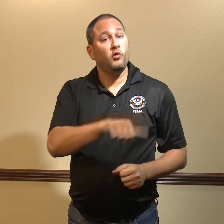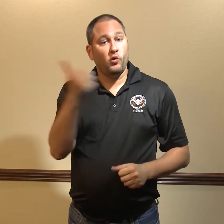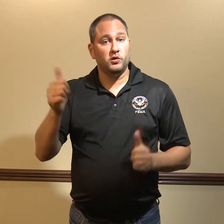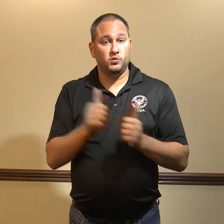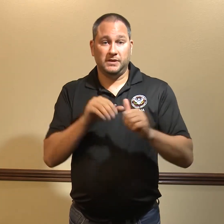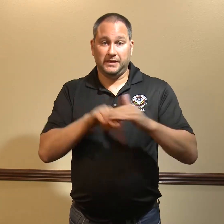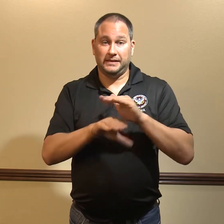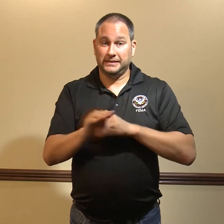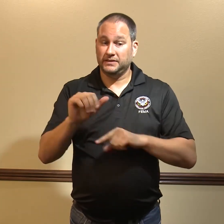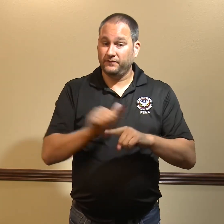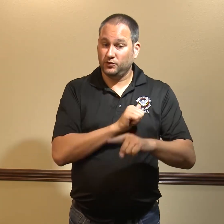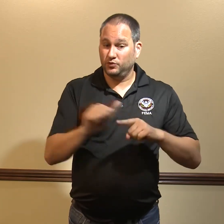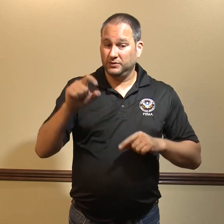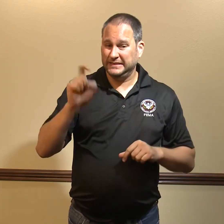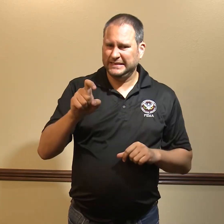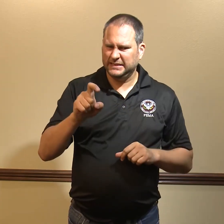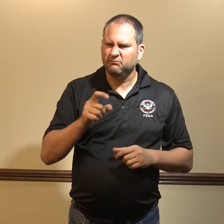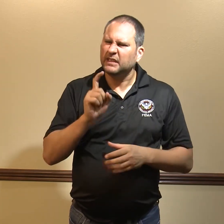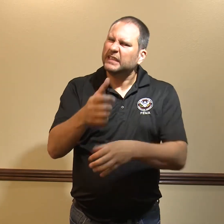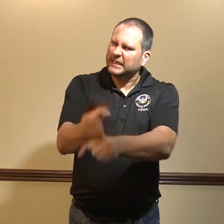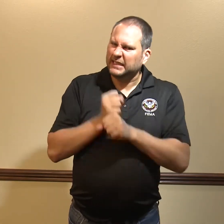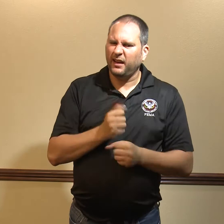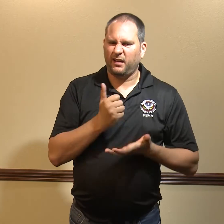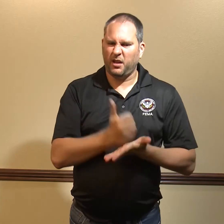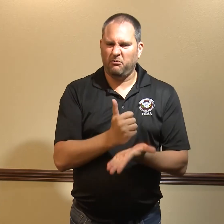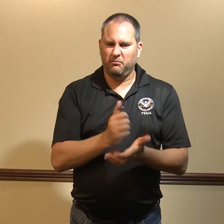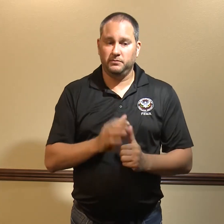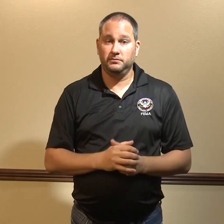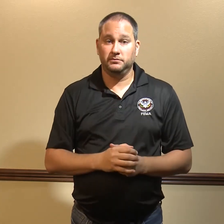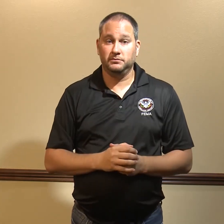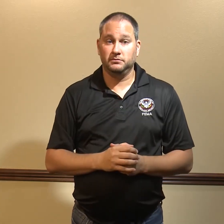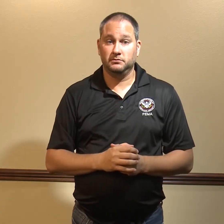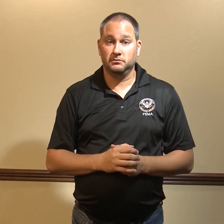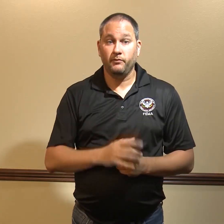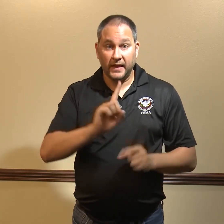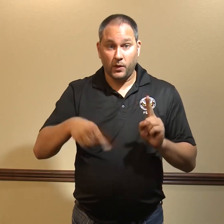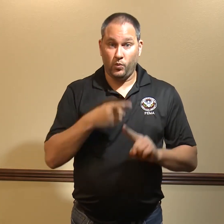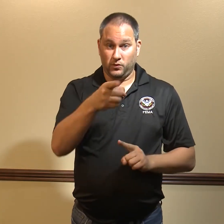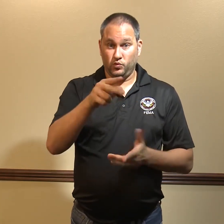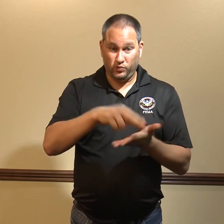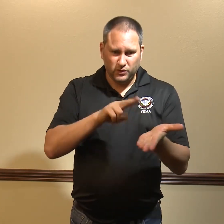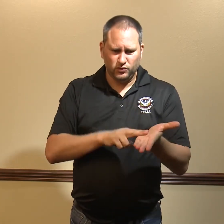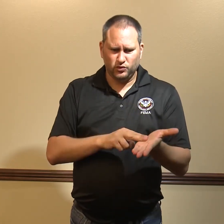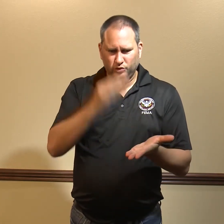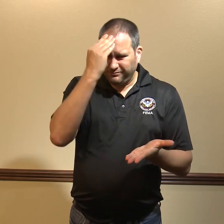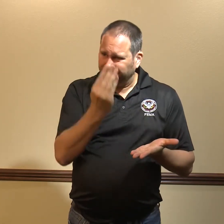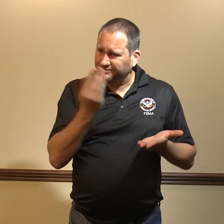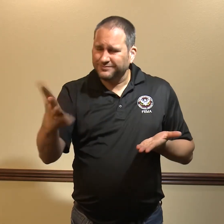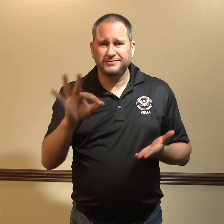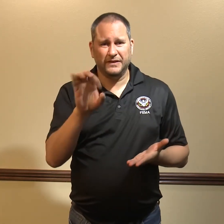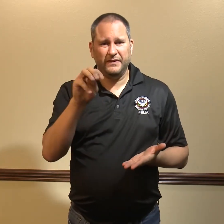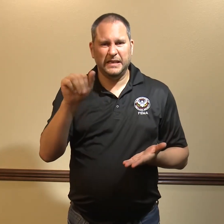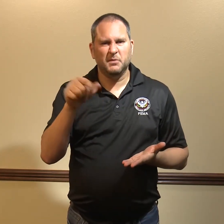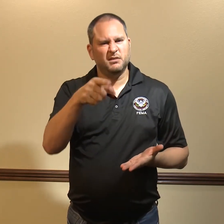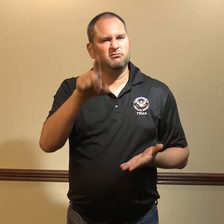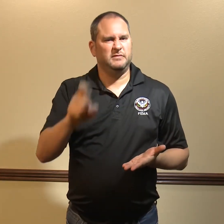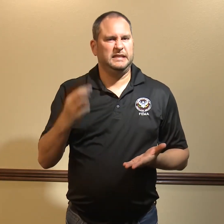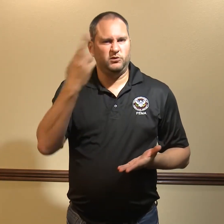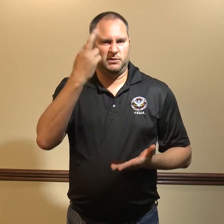others with access and functional needs get services and assistance. When you register, let FEMA staff know that you have a need or a reasonable